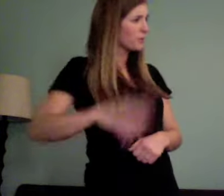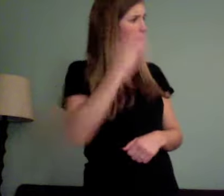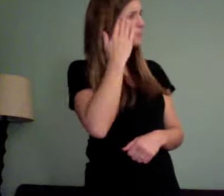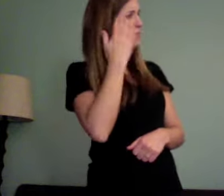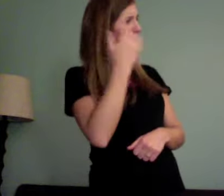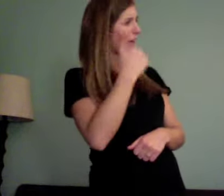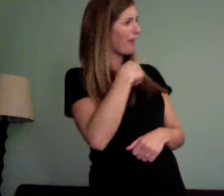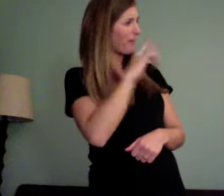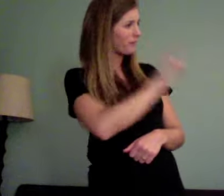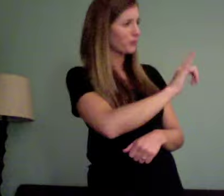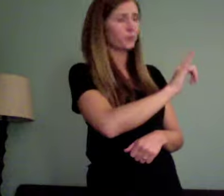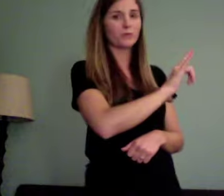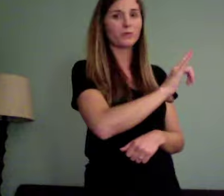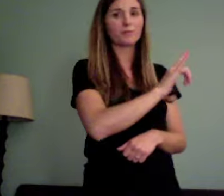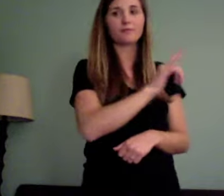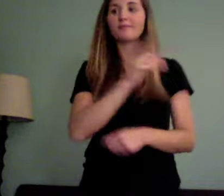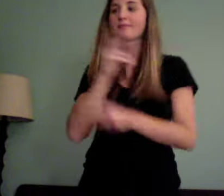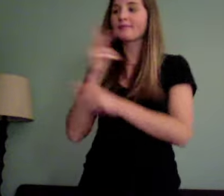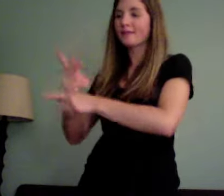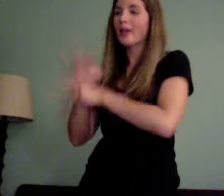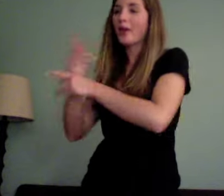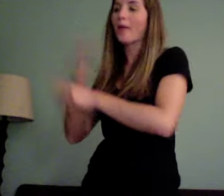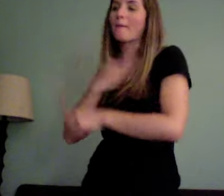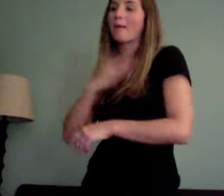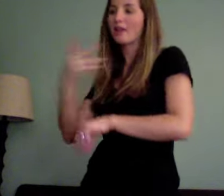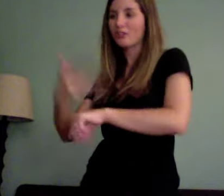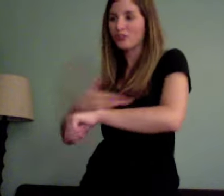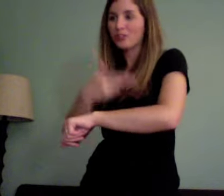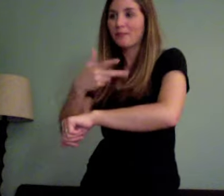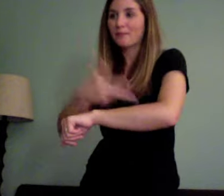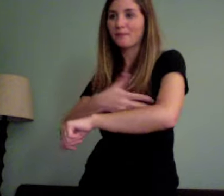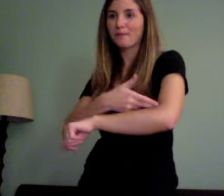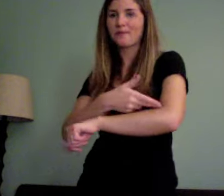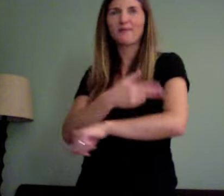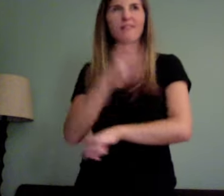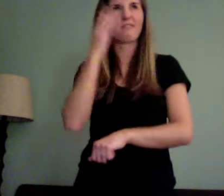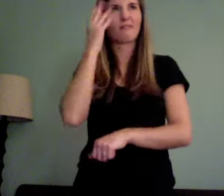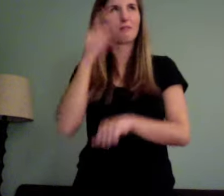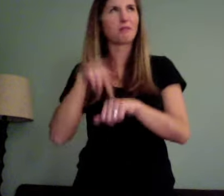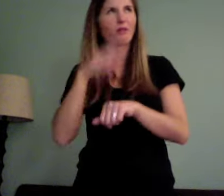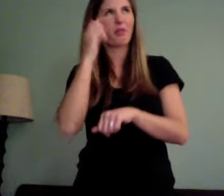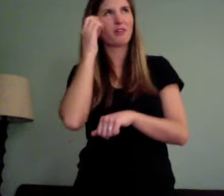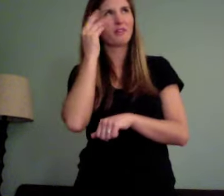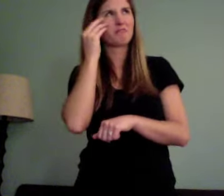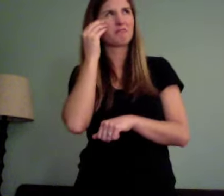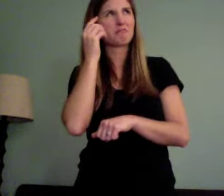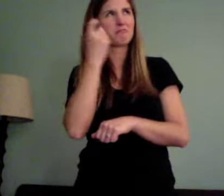Then take care of my sheep. And I'm wondering if Peter's thinking, that's weird. He just asked me that question one time already.